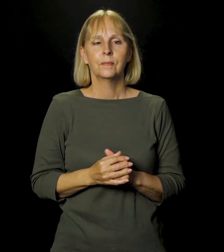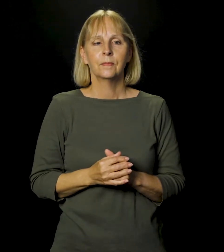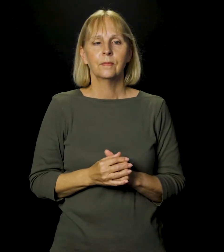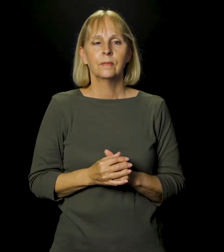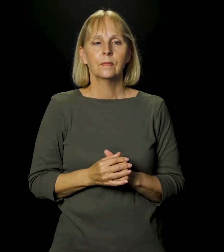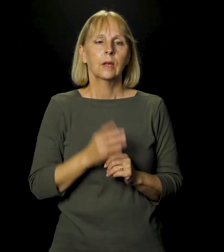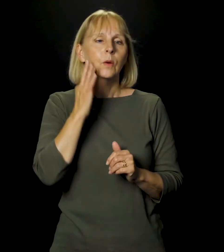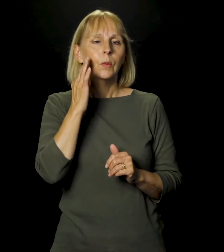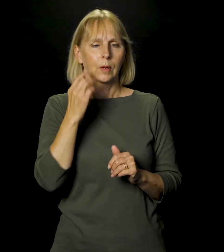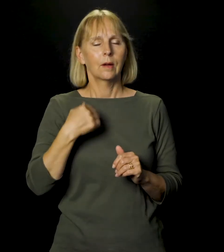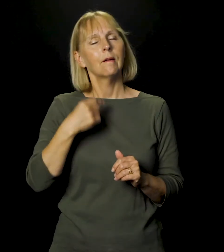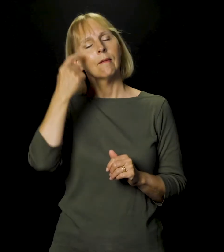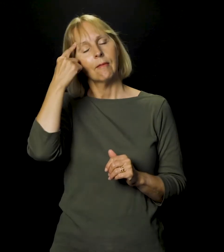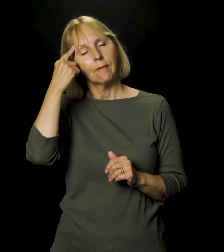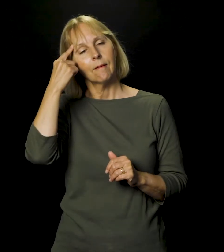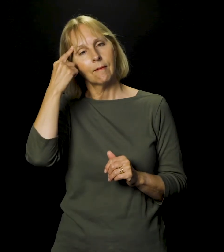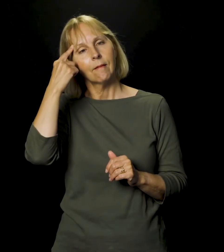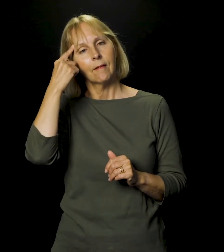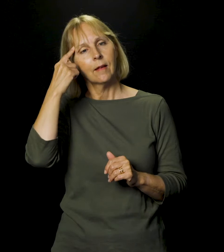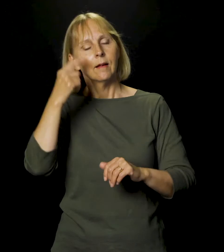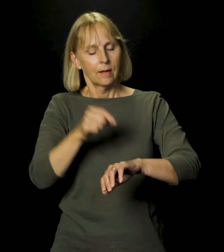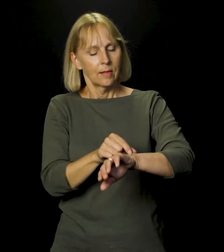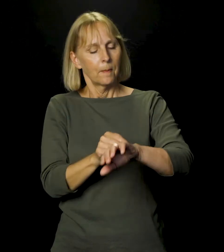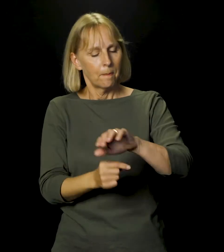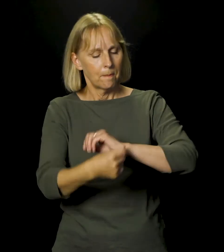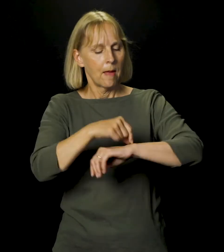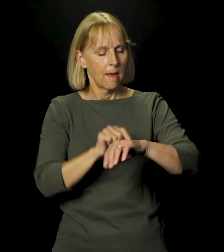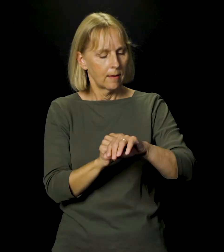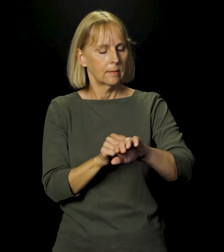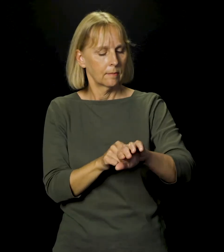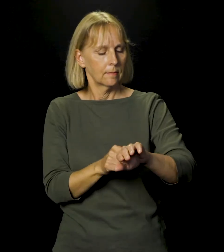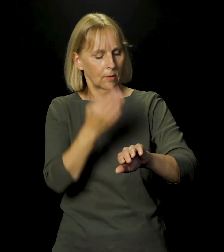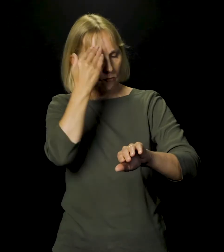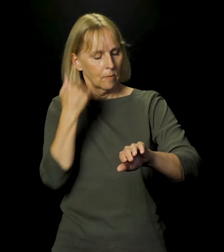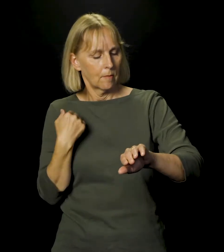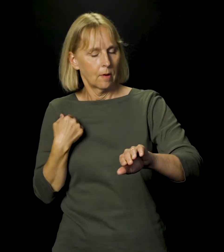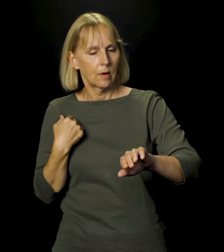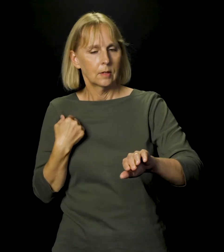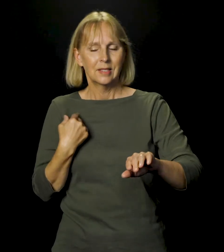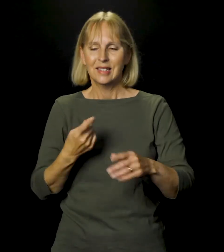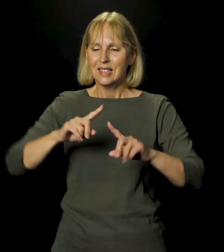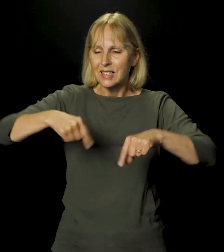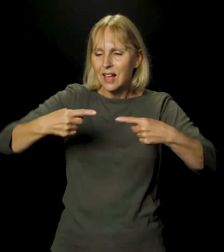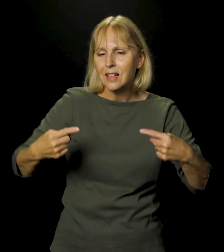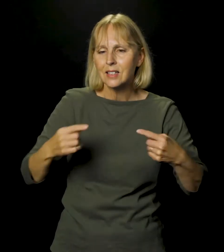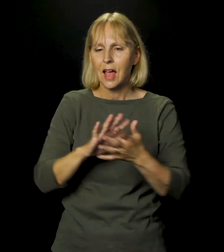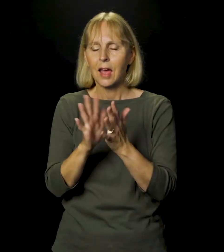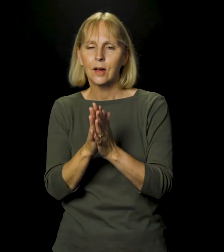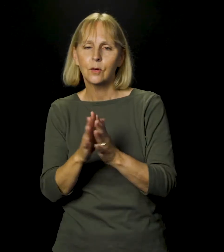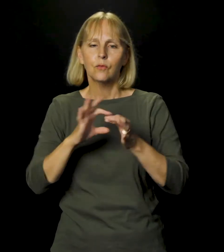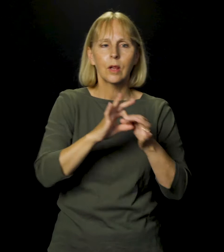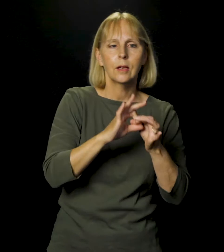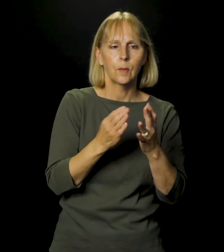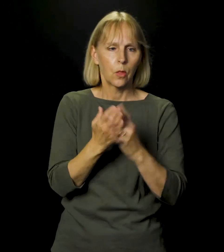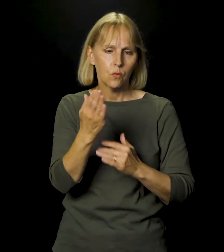When this band came to mind is when I was actually just thinking, you know, that challenge of trying to work, do relationships via a screen, do